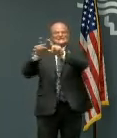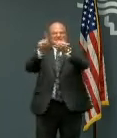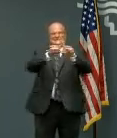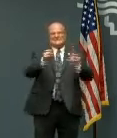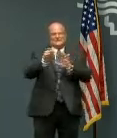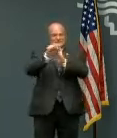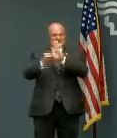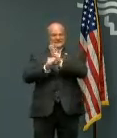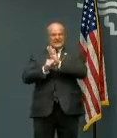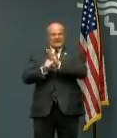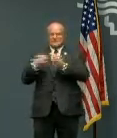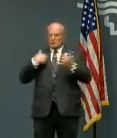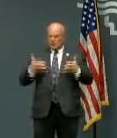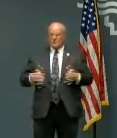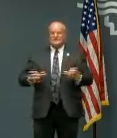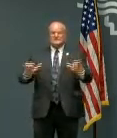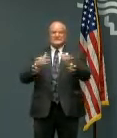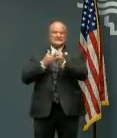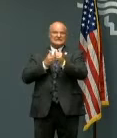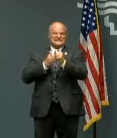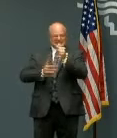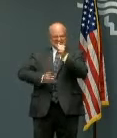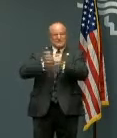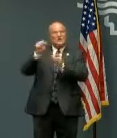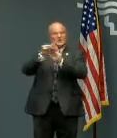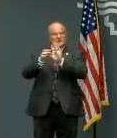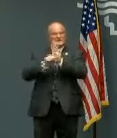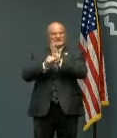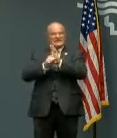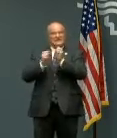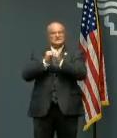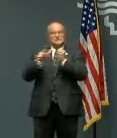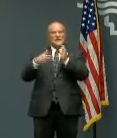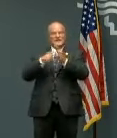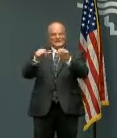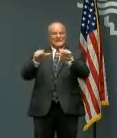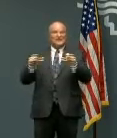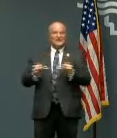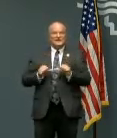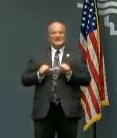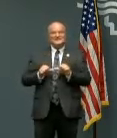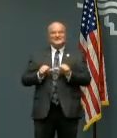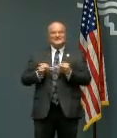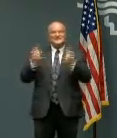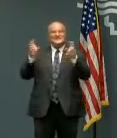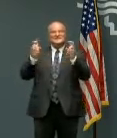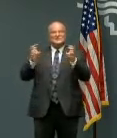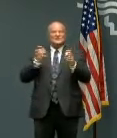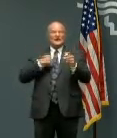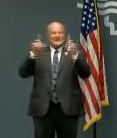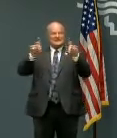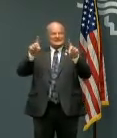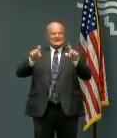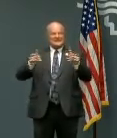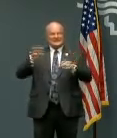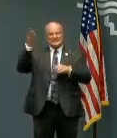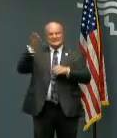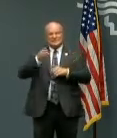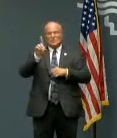states. We're still leading most of the states in this area, in terms of our testing